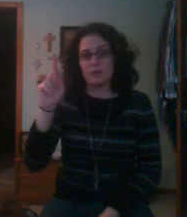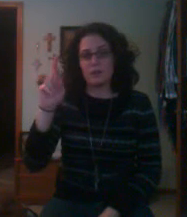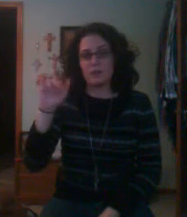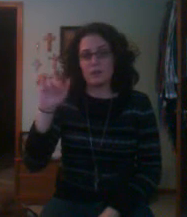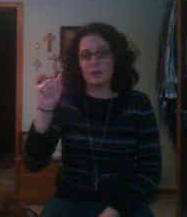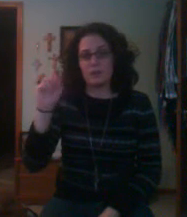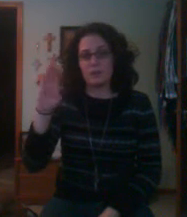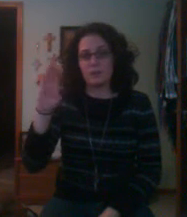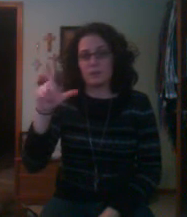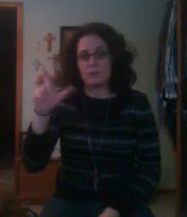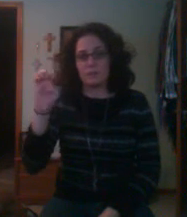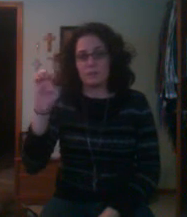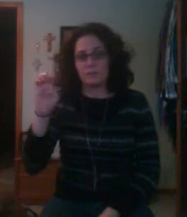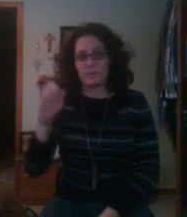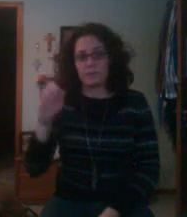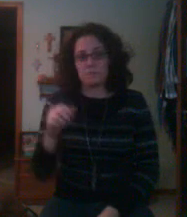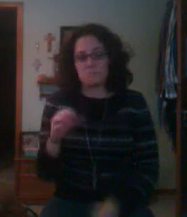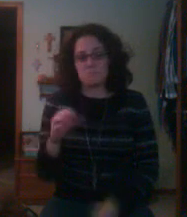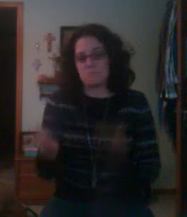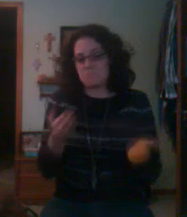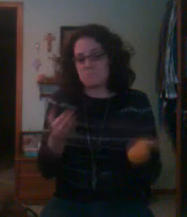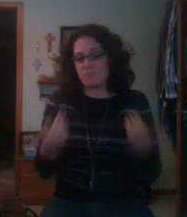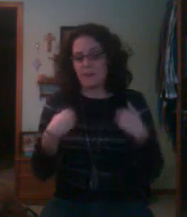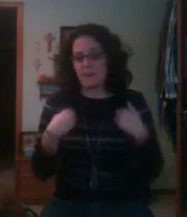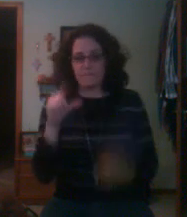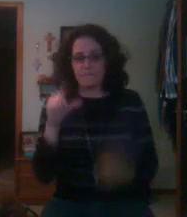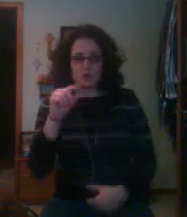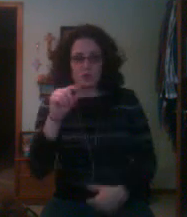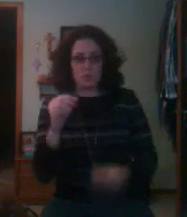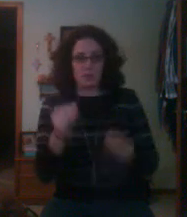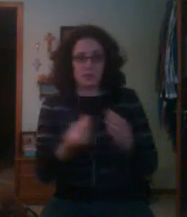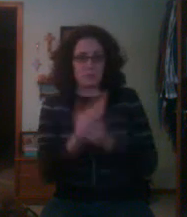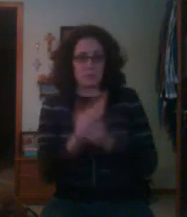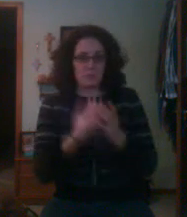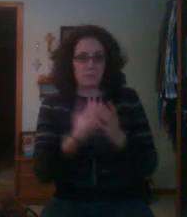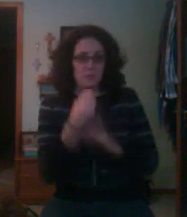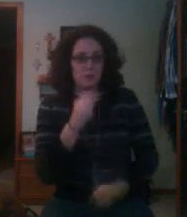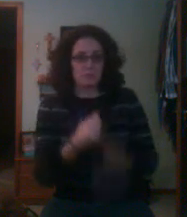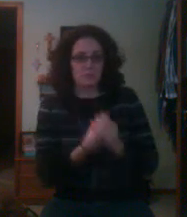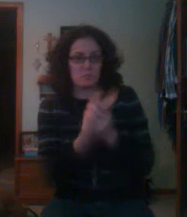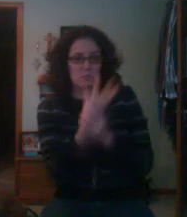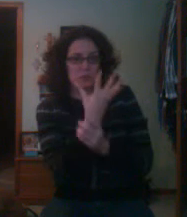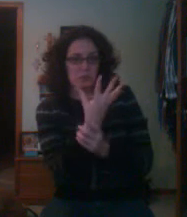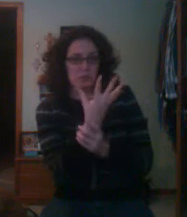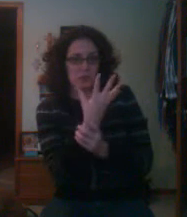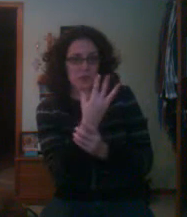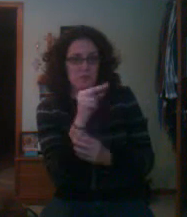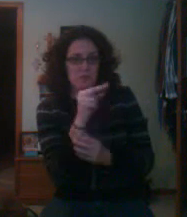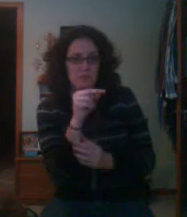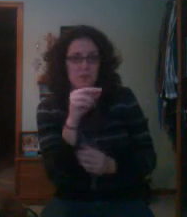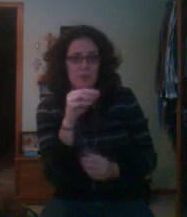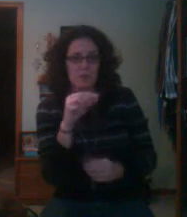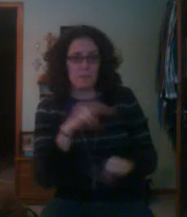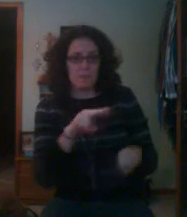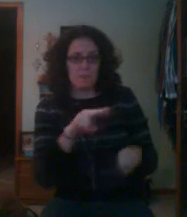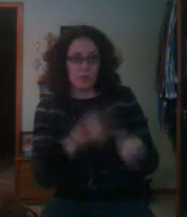plants that are grown in normal soil and 20 corn plants that are grown in soil with miracle grow. And everything else is going to be